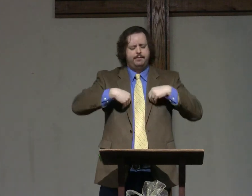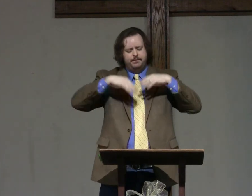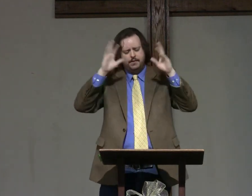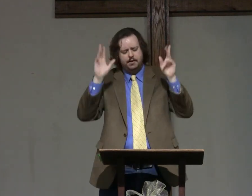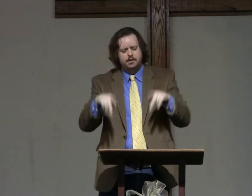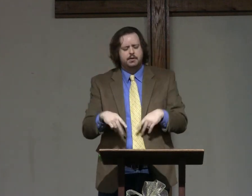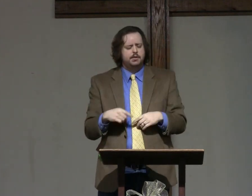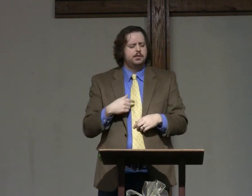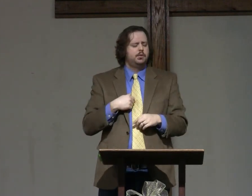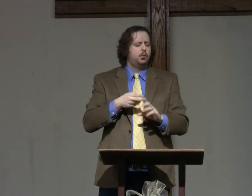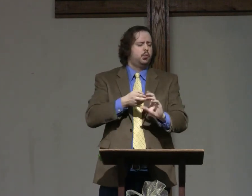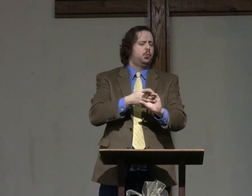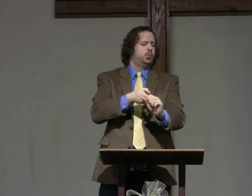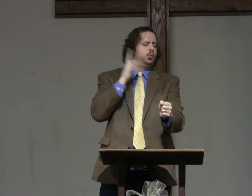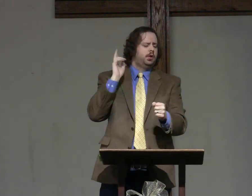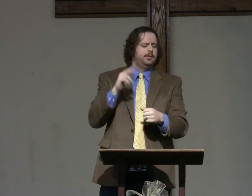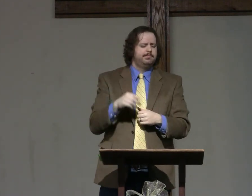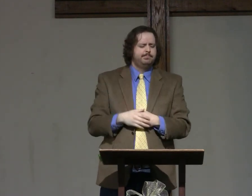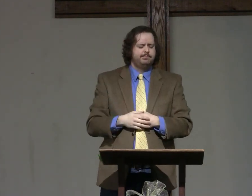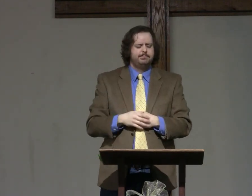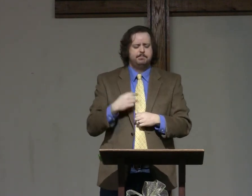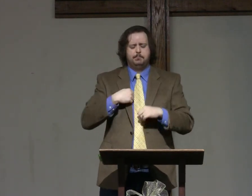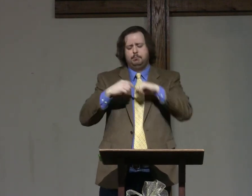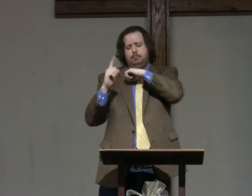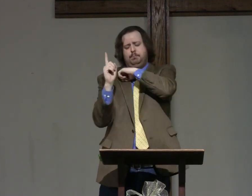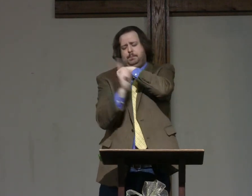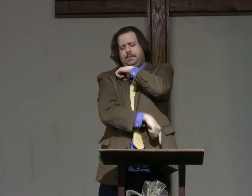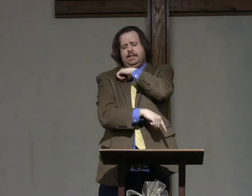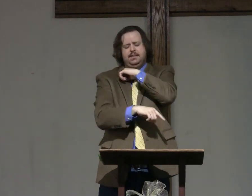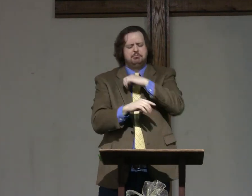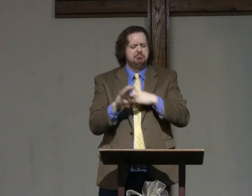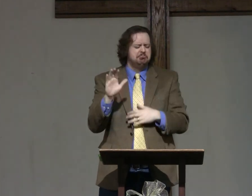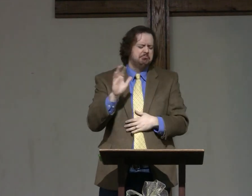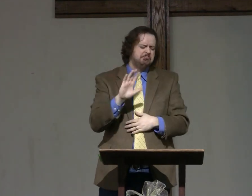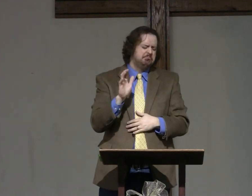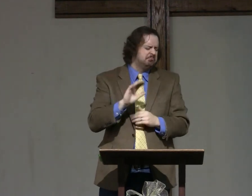And we feel like we are stuck and we have failed, we want to give up.